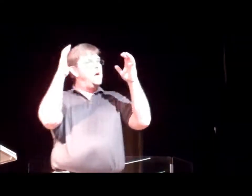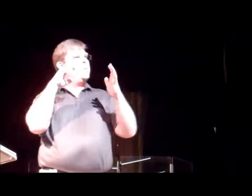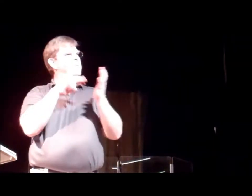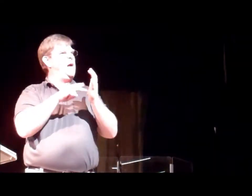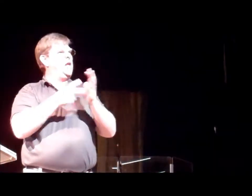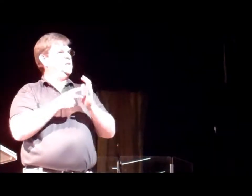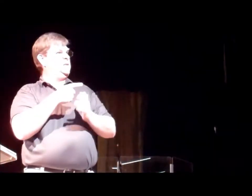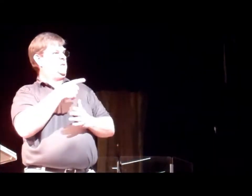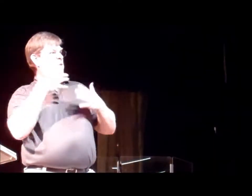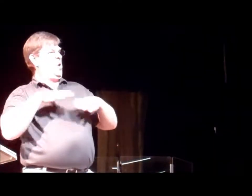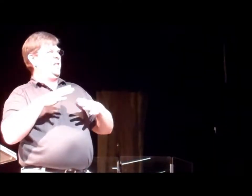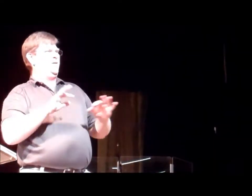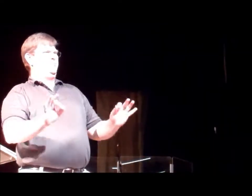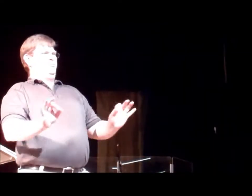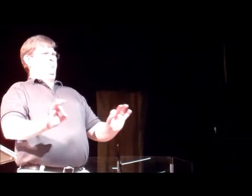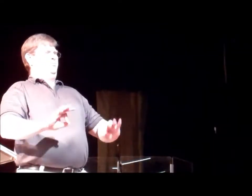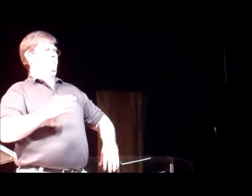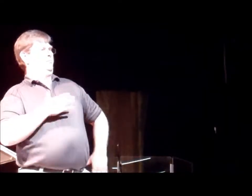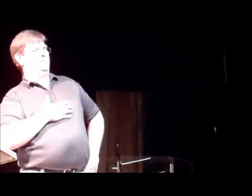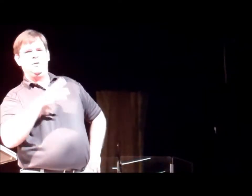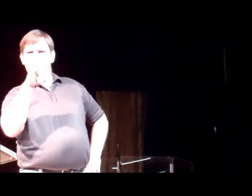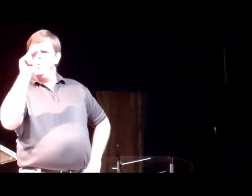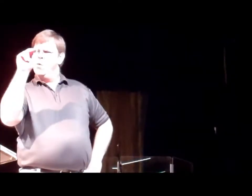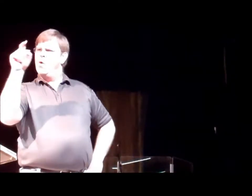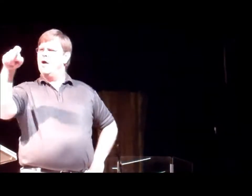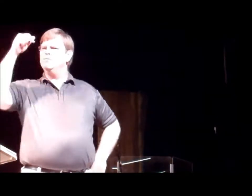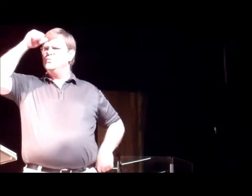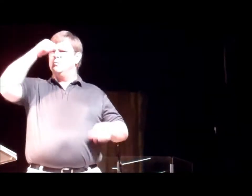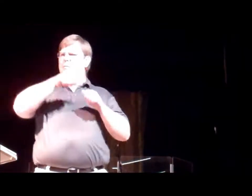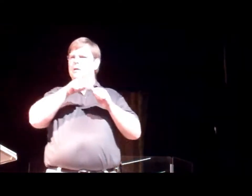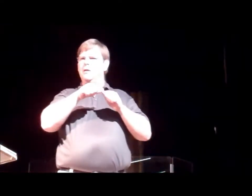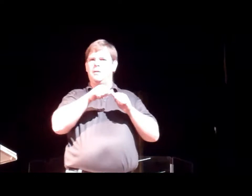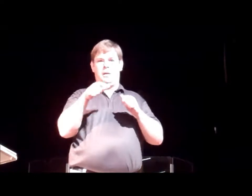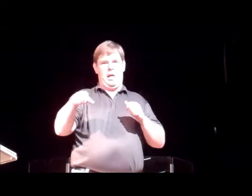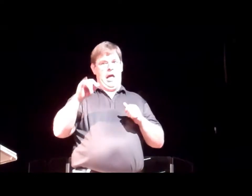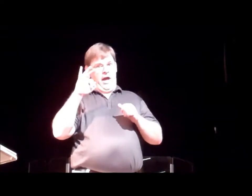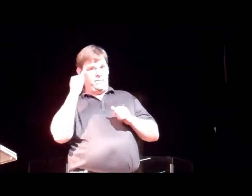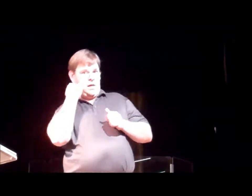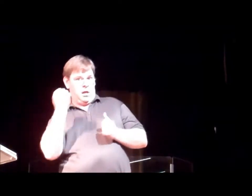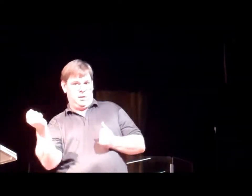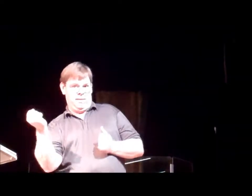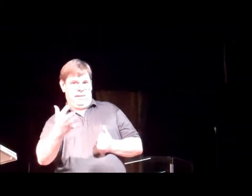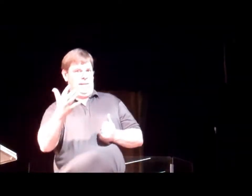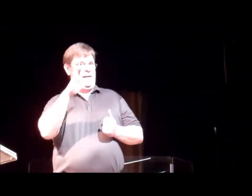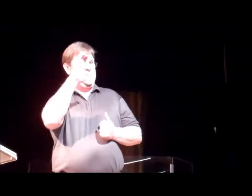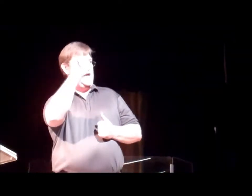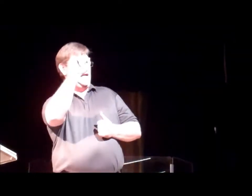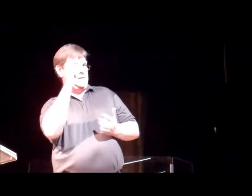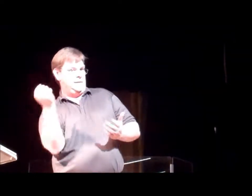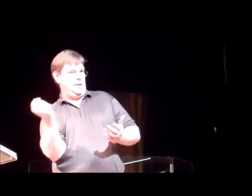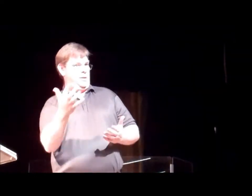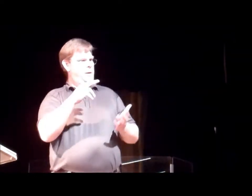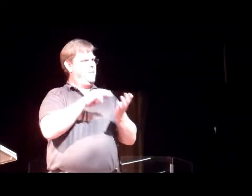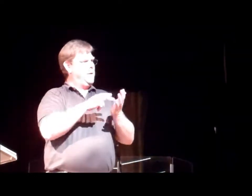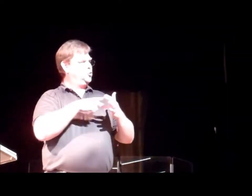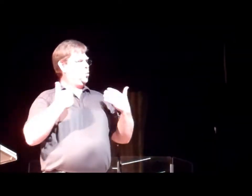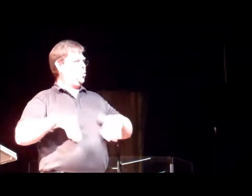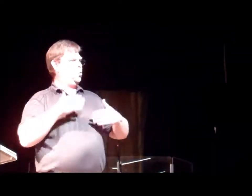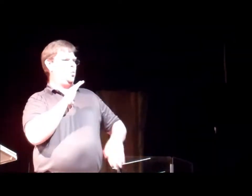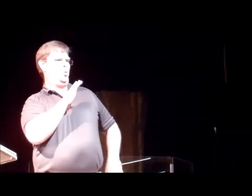Jesus would want to wear as a more for its emotional significance than for